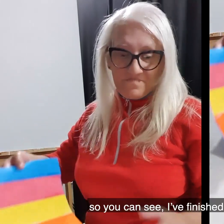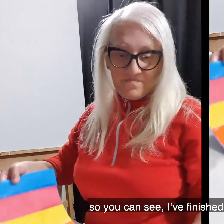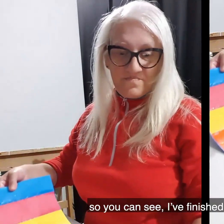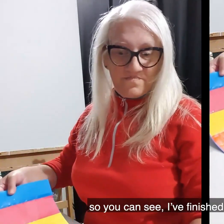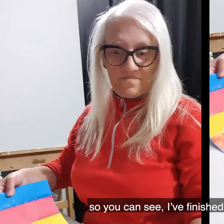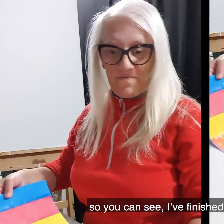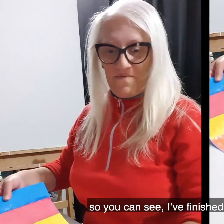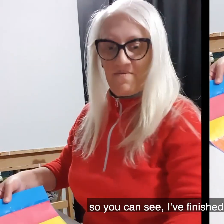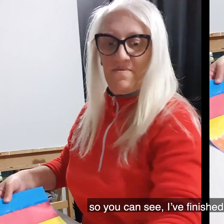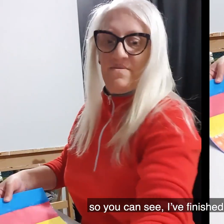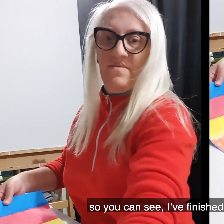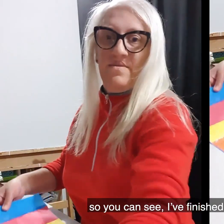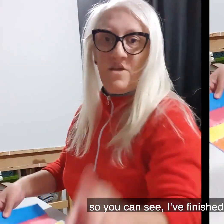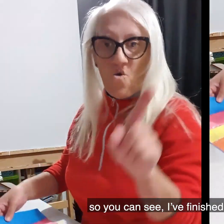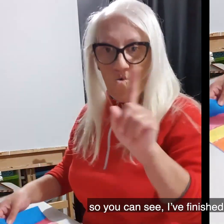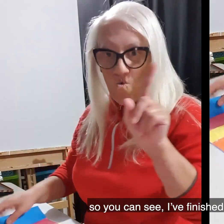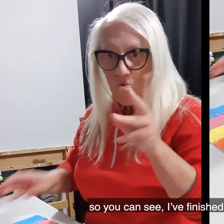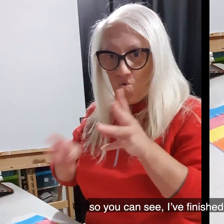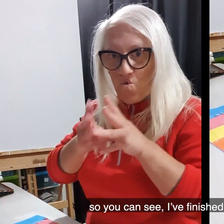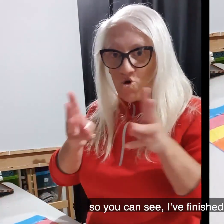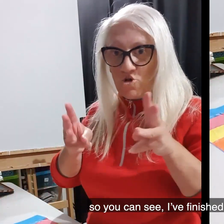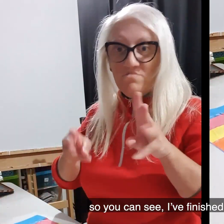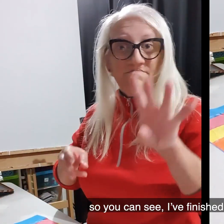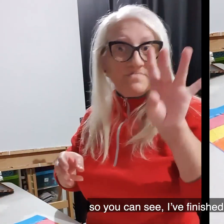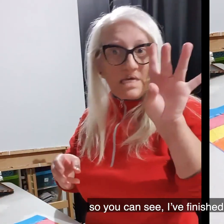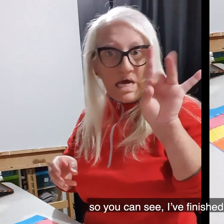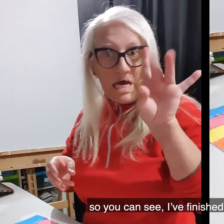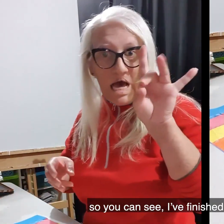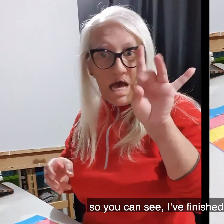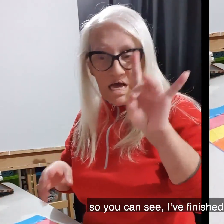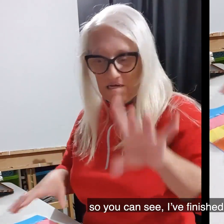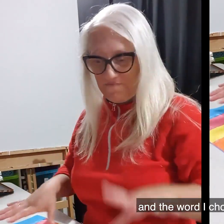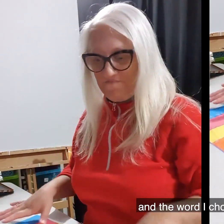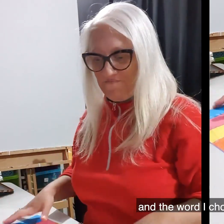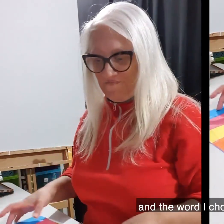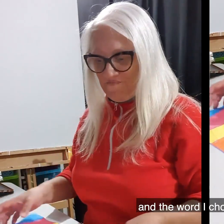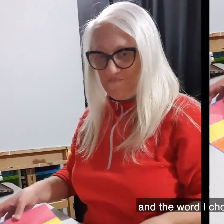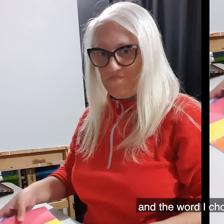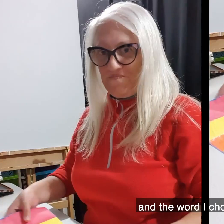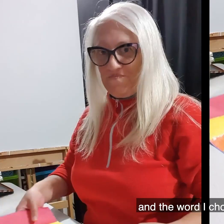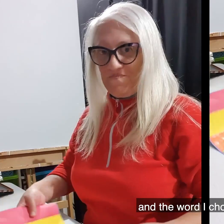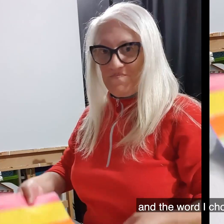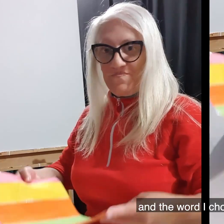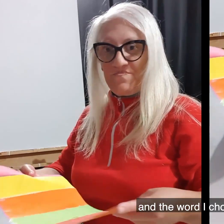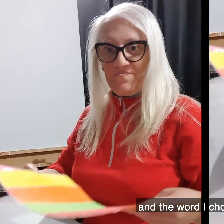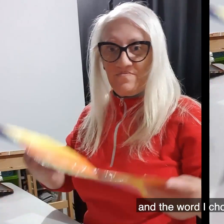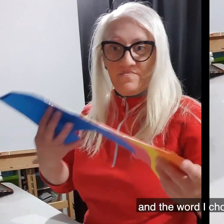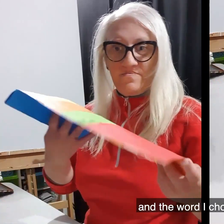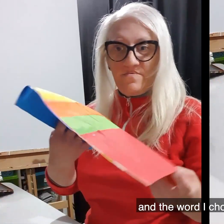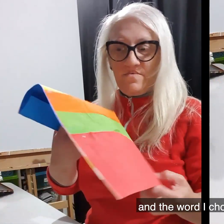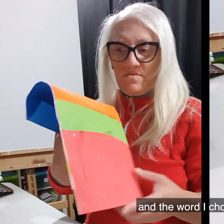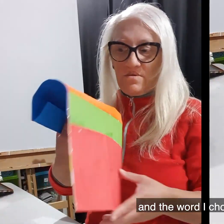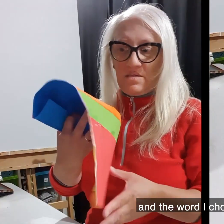So you can see I finished painting on the glue and the word I chose is gay.